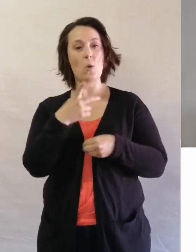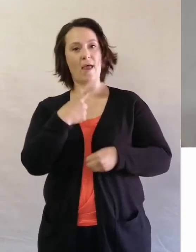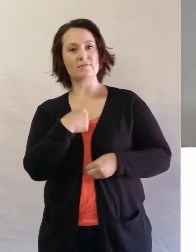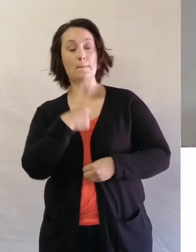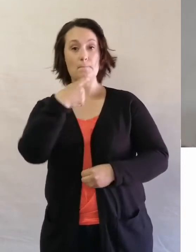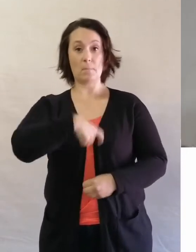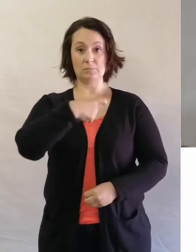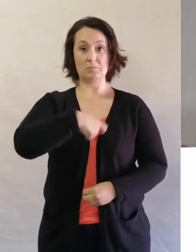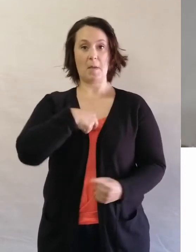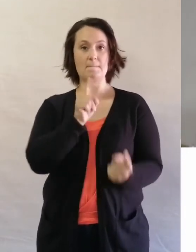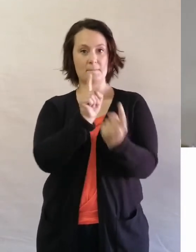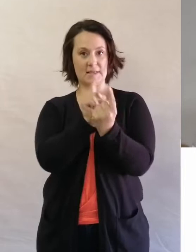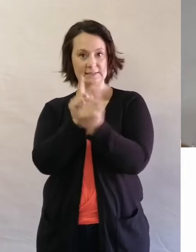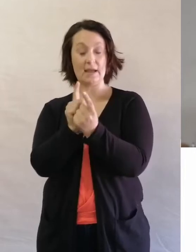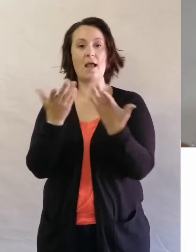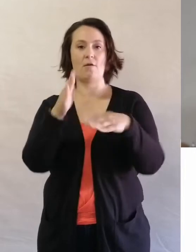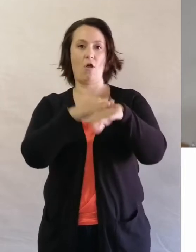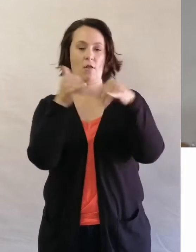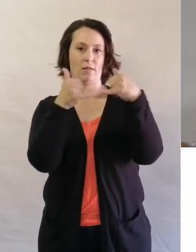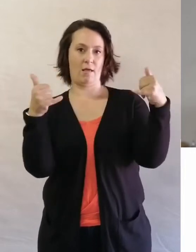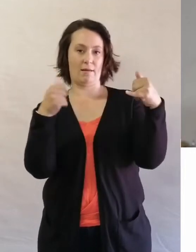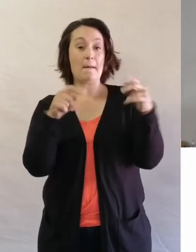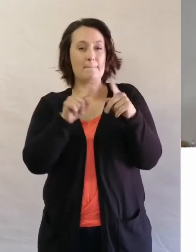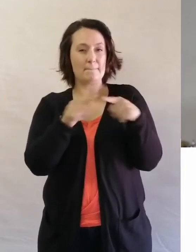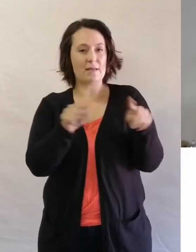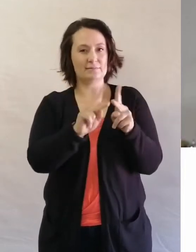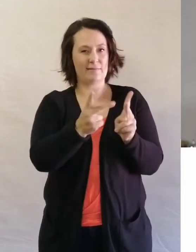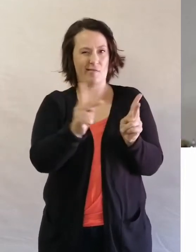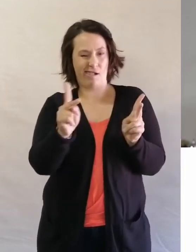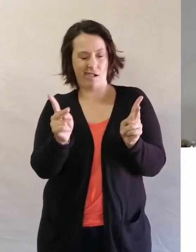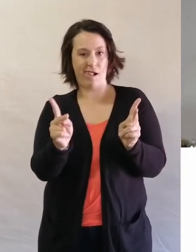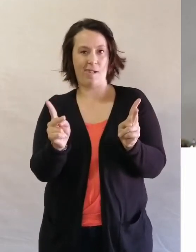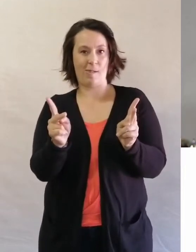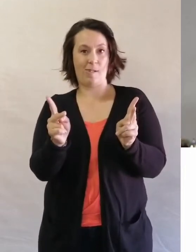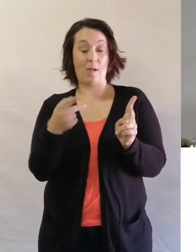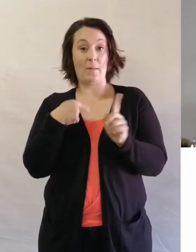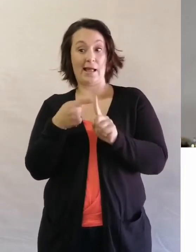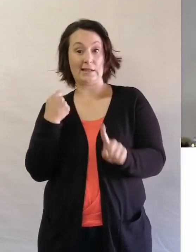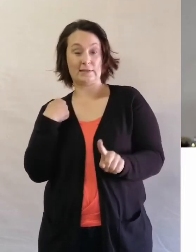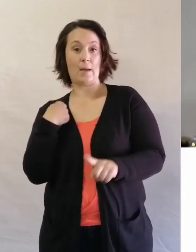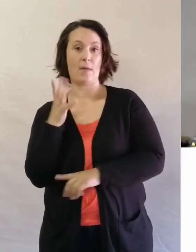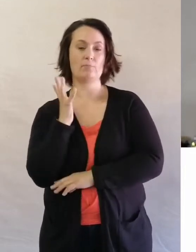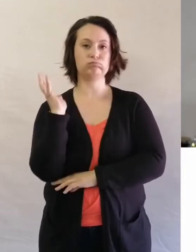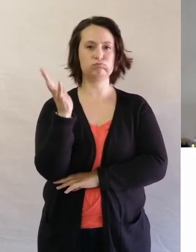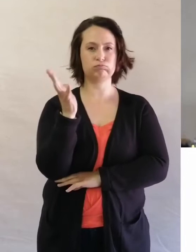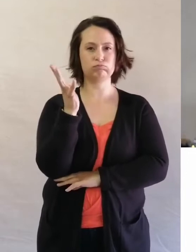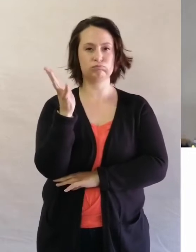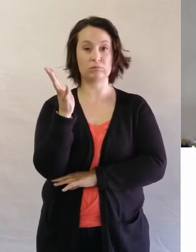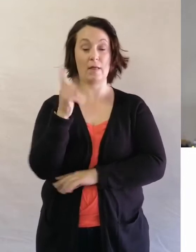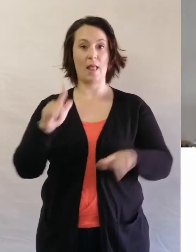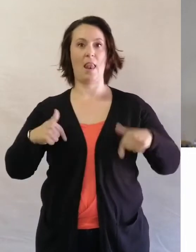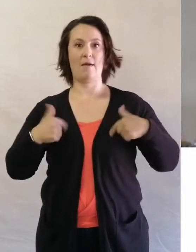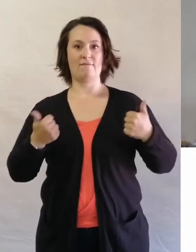meetings and some online like this. Although there's a little difference. Back where I come from, while I'm preaching like this at the